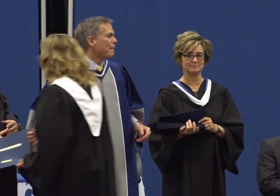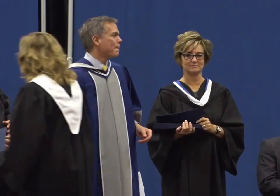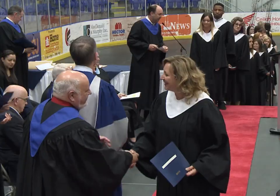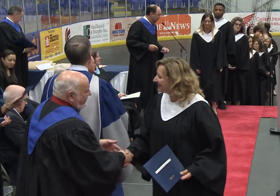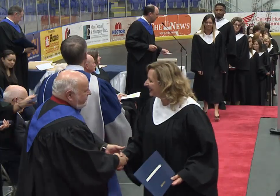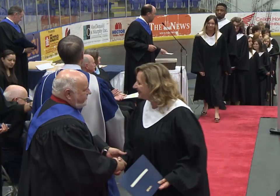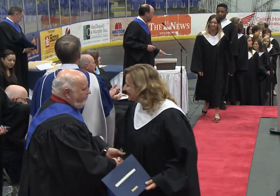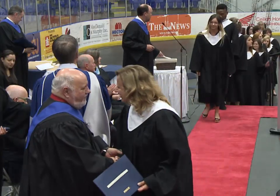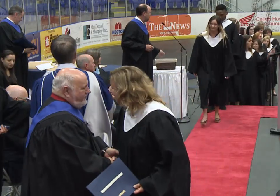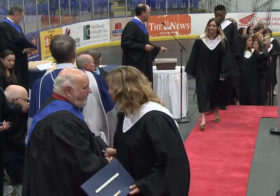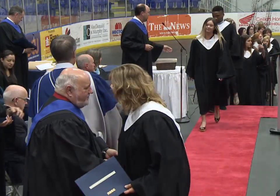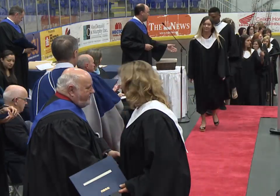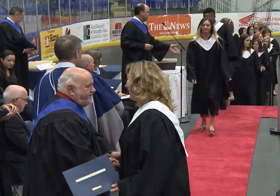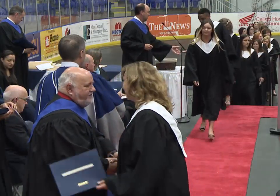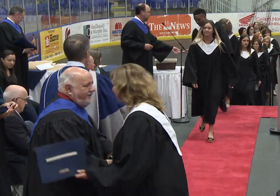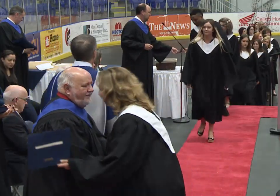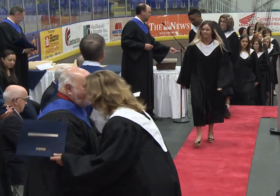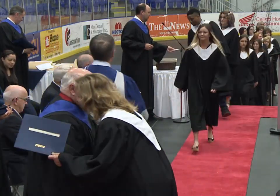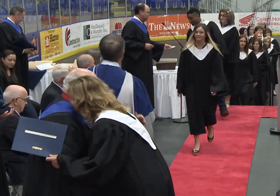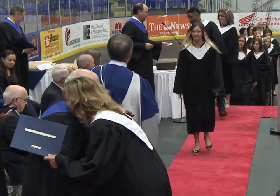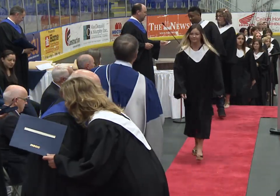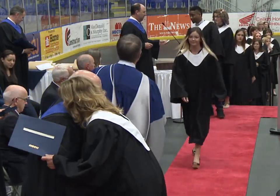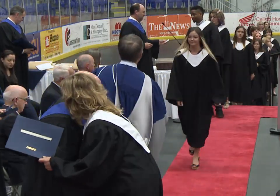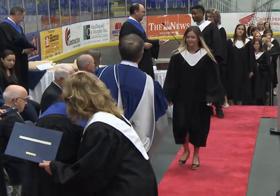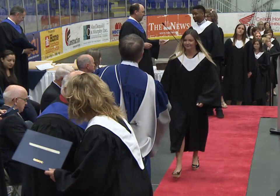Kelsey Hayden.